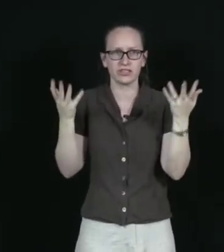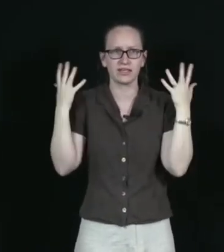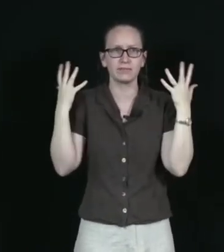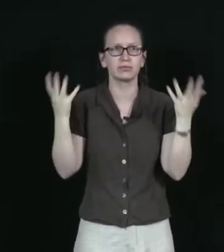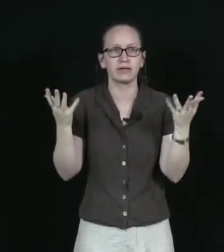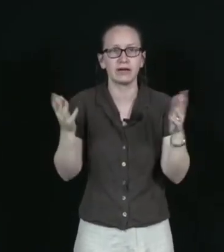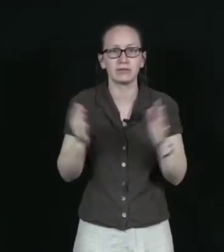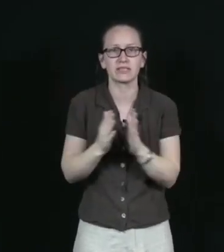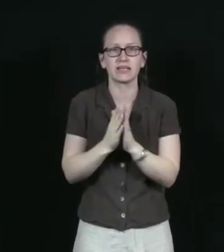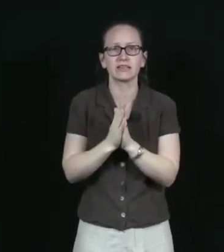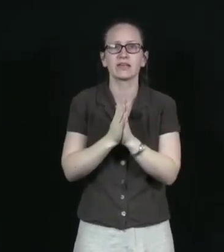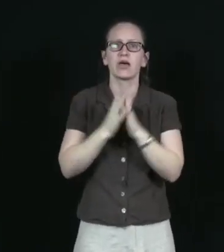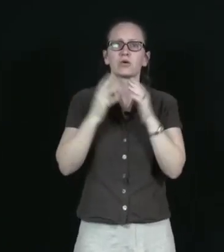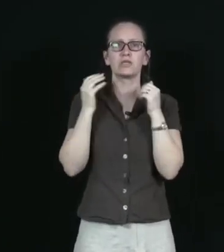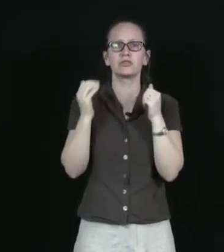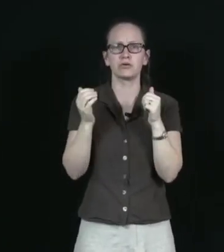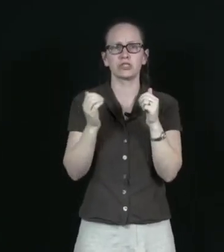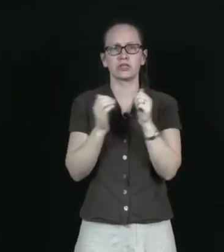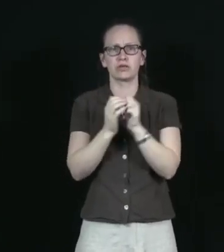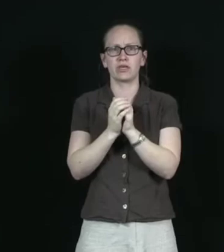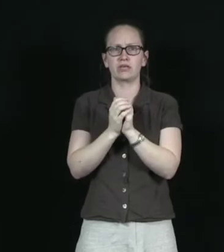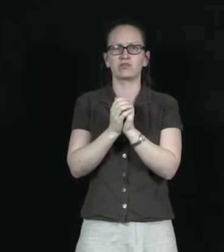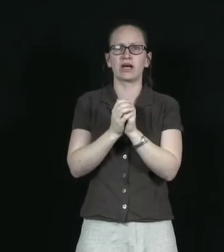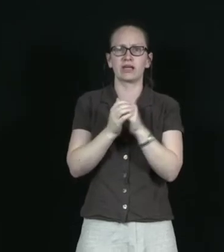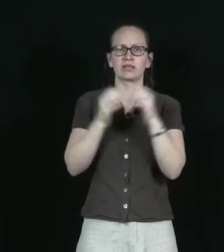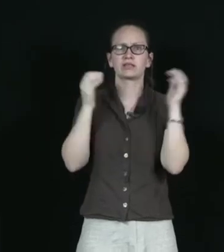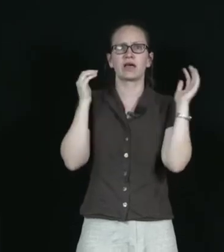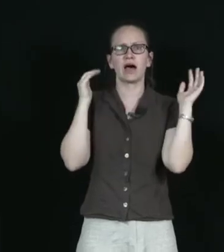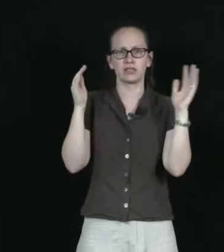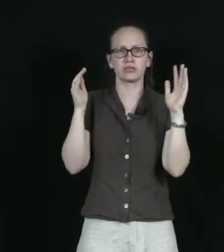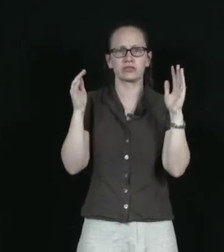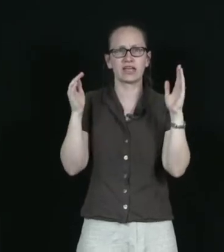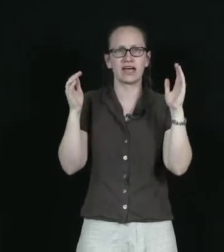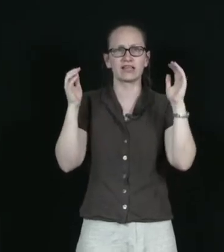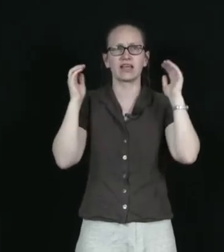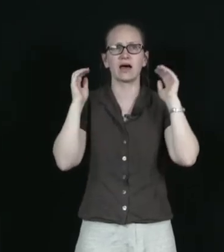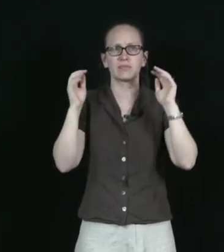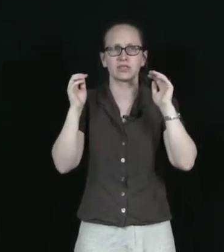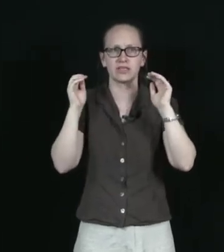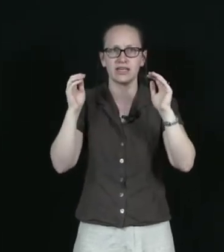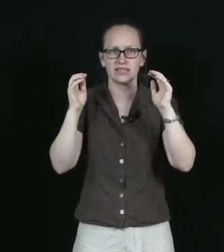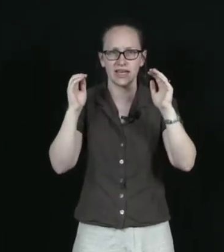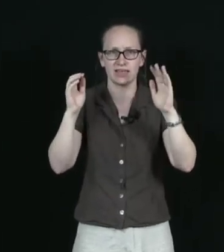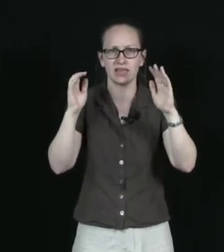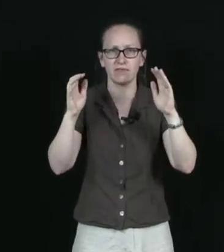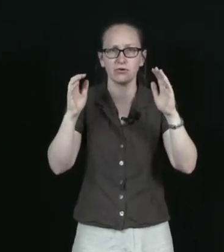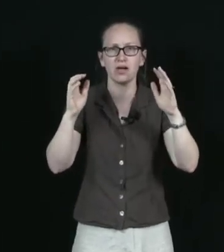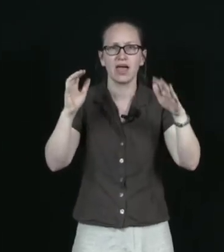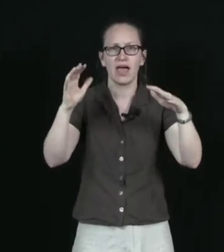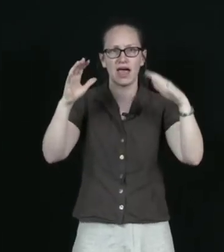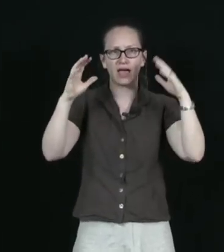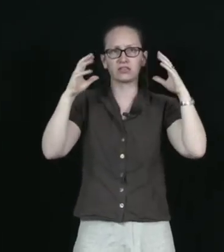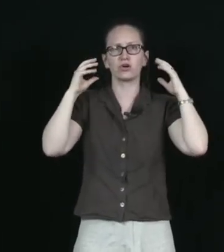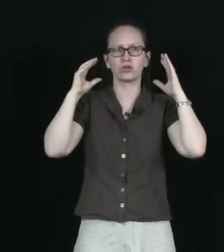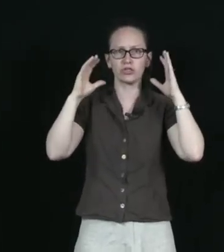university prerequisites. We do assume that you've done high school science up to the year 10 level and